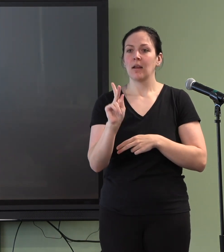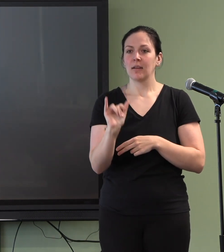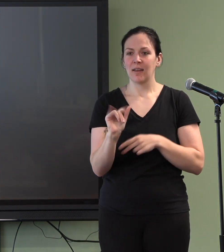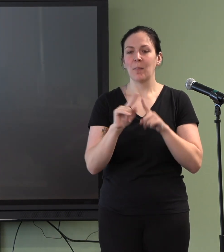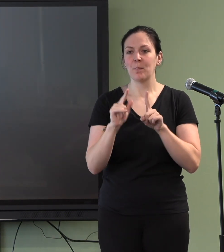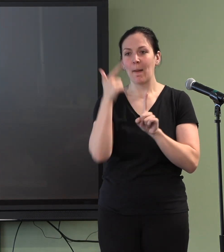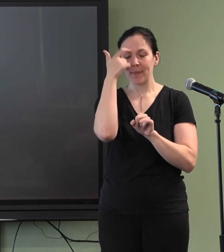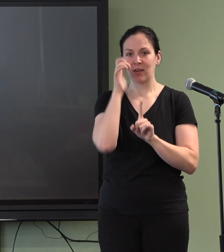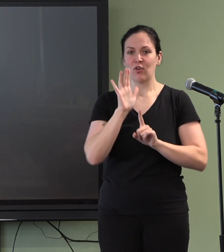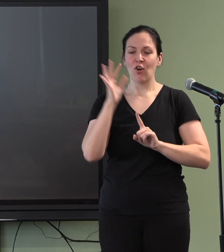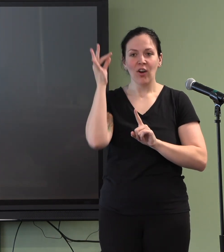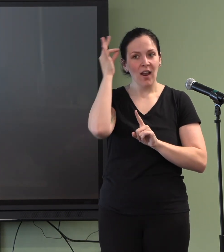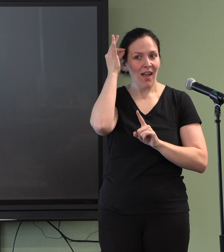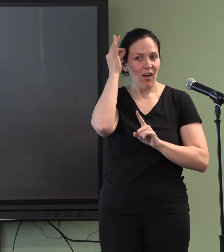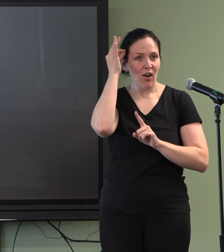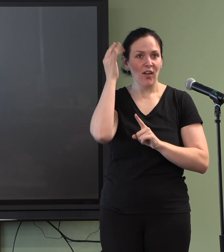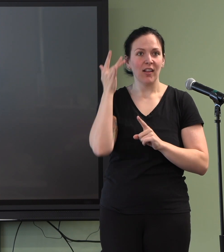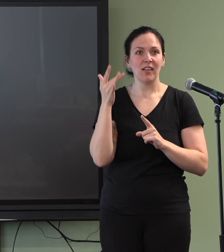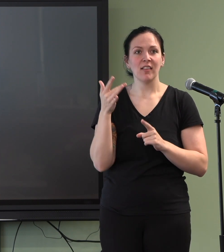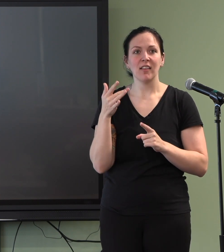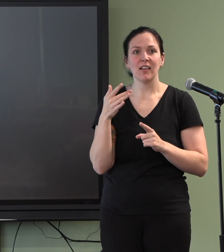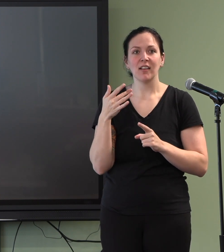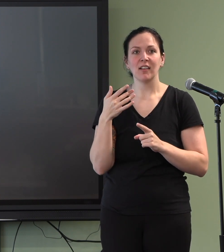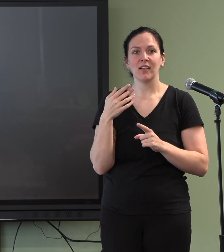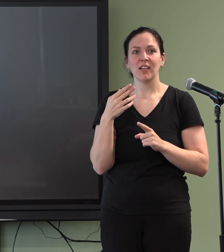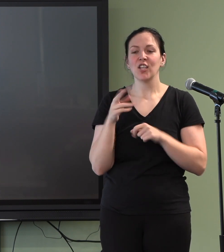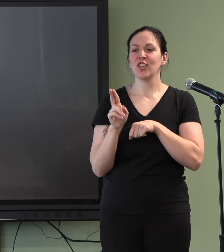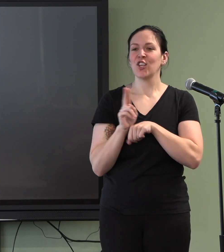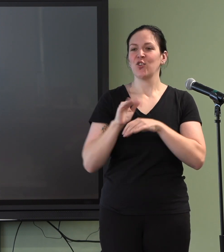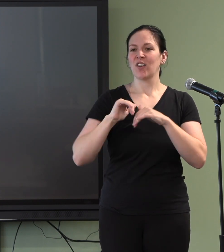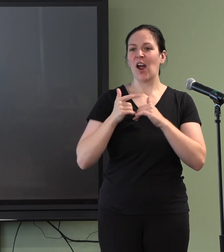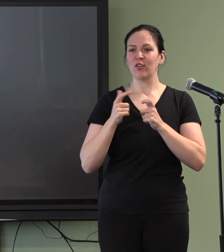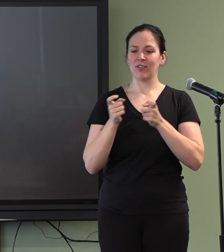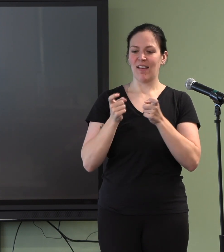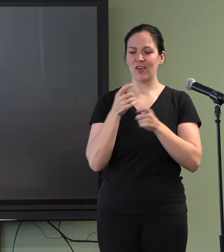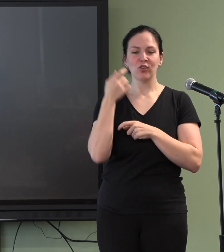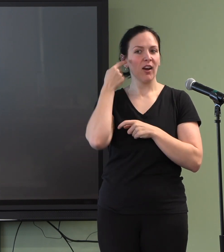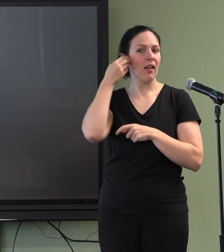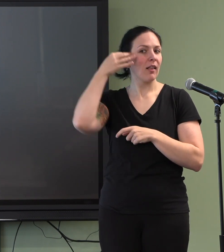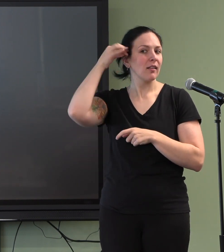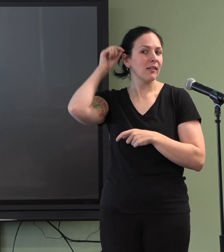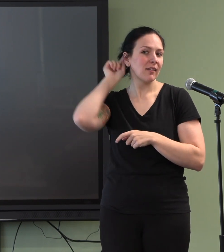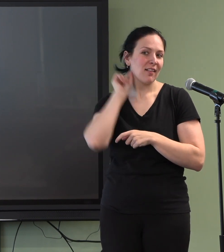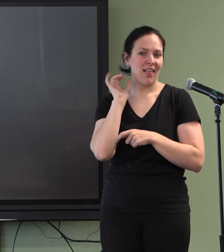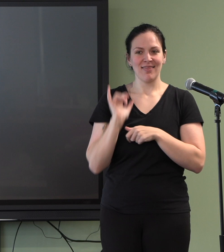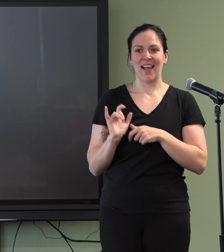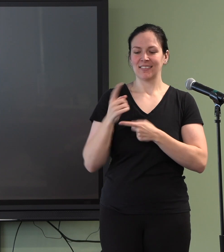hairstyle, what they did is they used how she had her hair behind her ears, and that was the sign for her name.